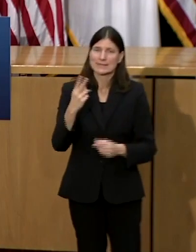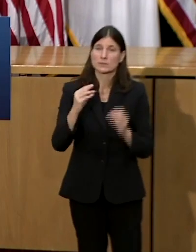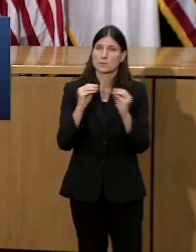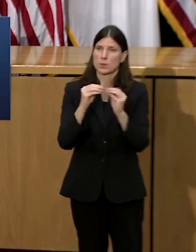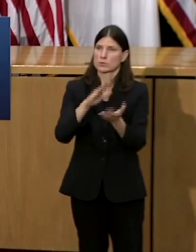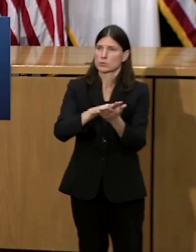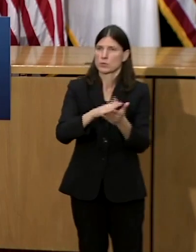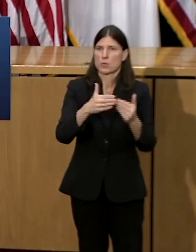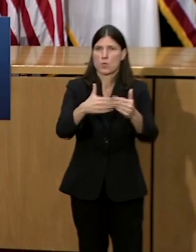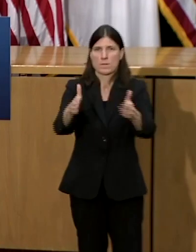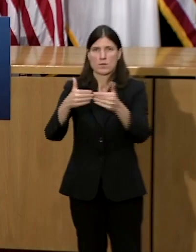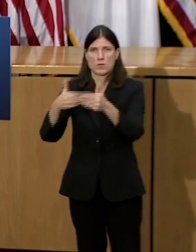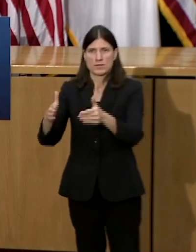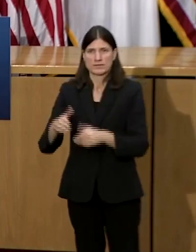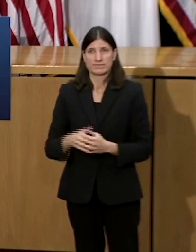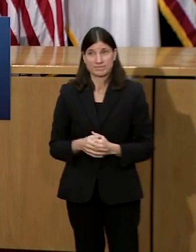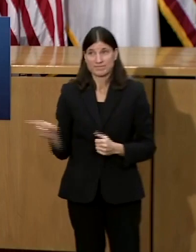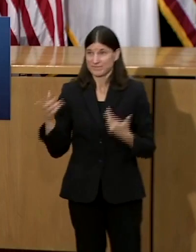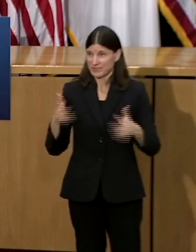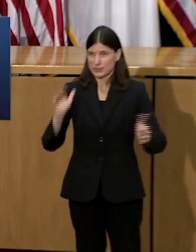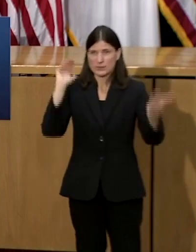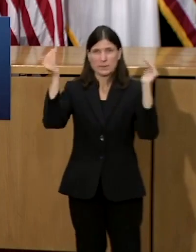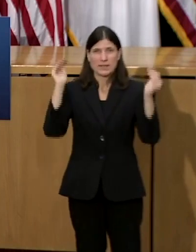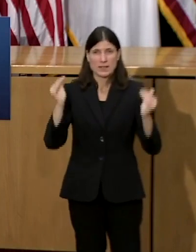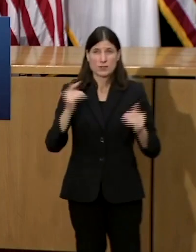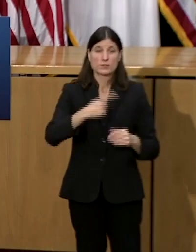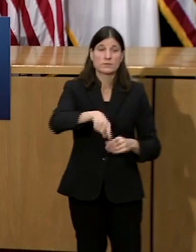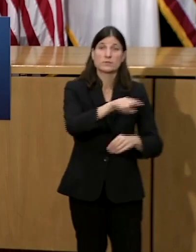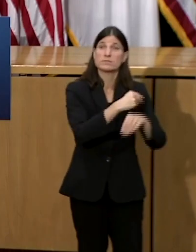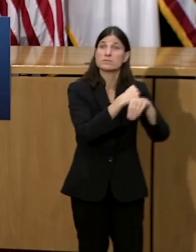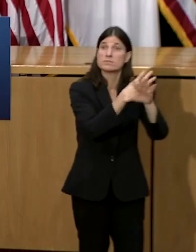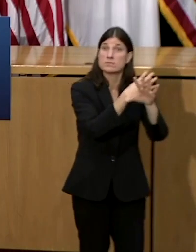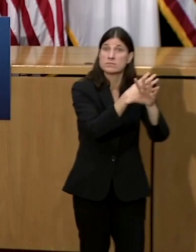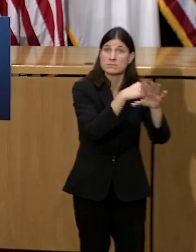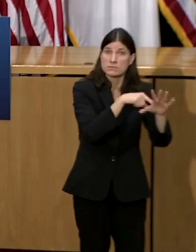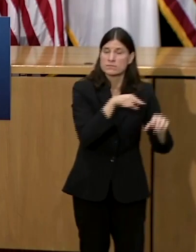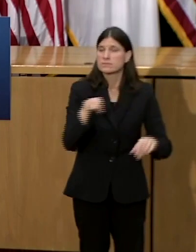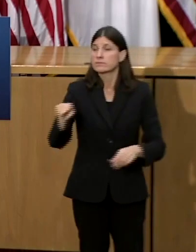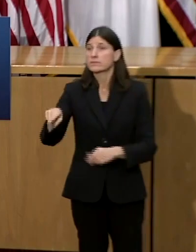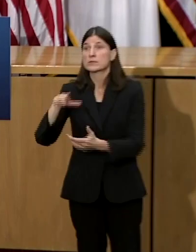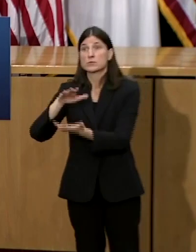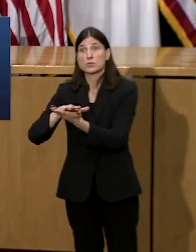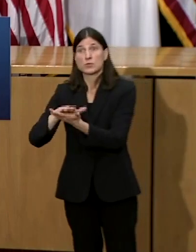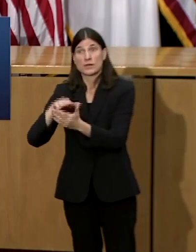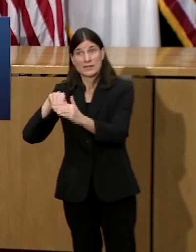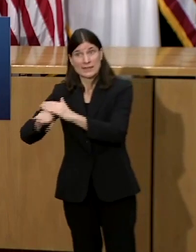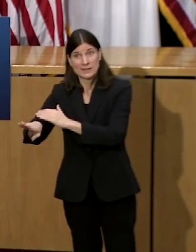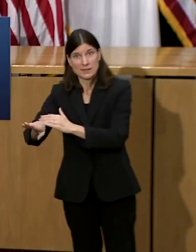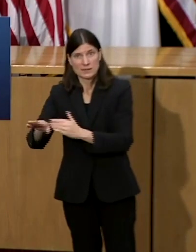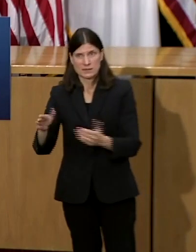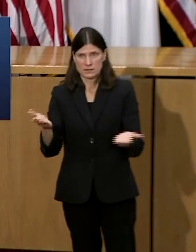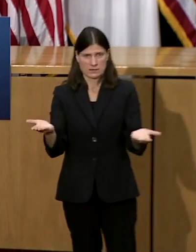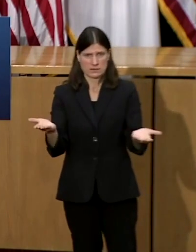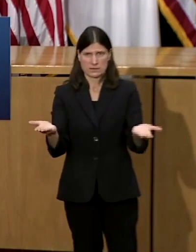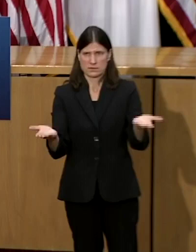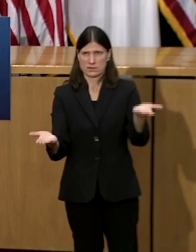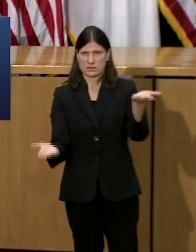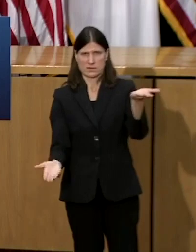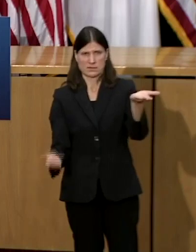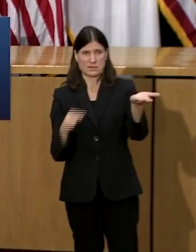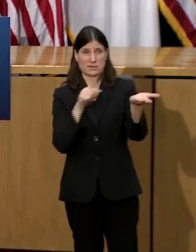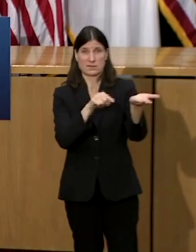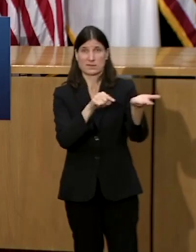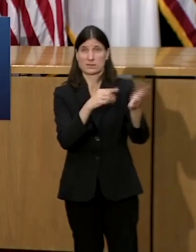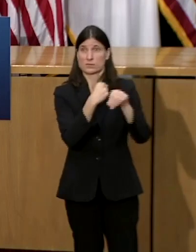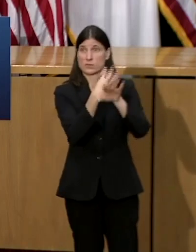in either students or teachers working and learning remotely. Pediatricians are encouraged by the improved availability of